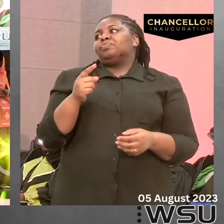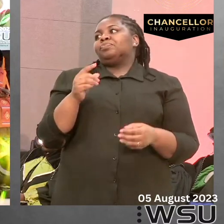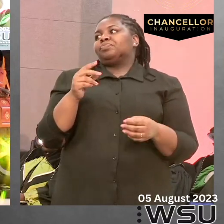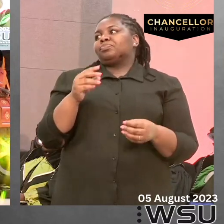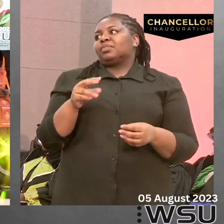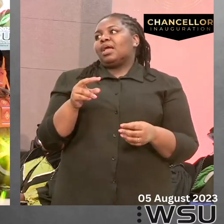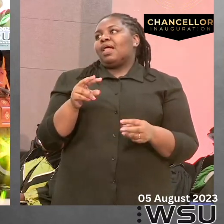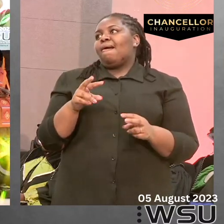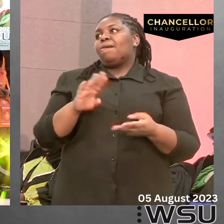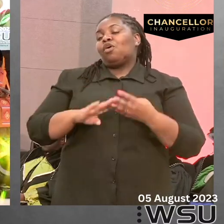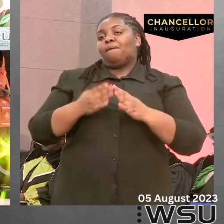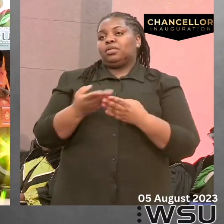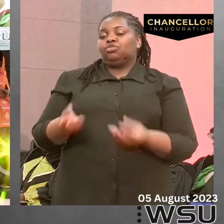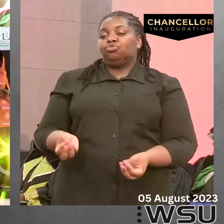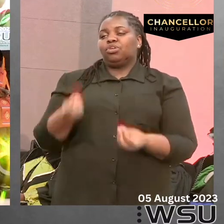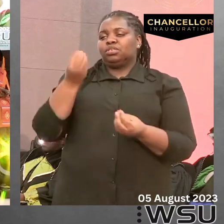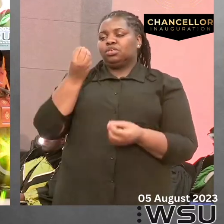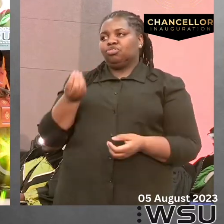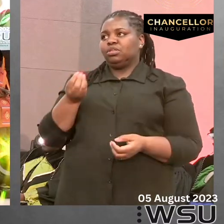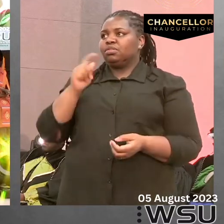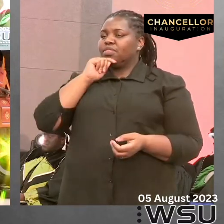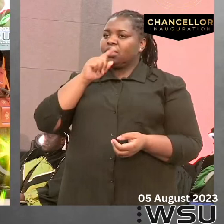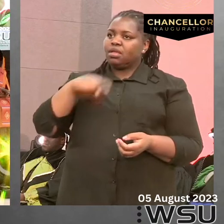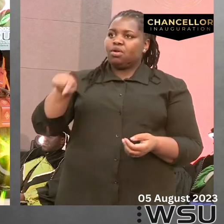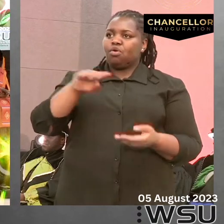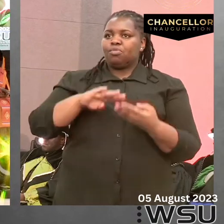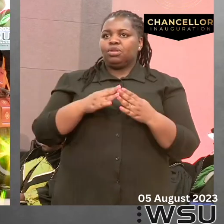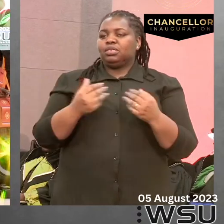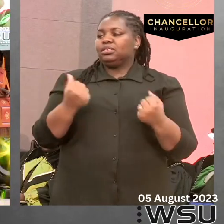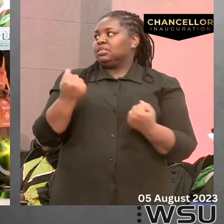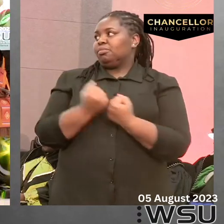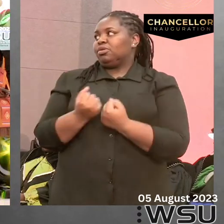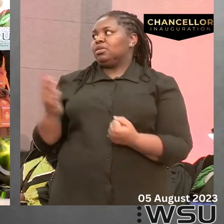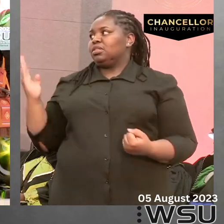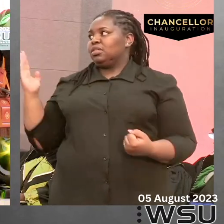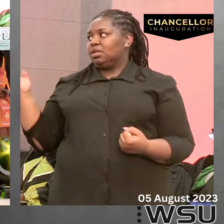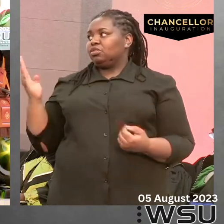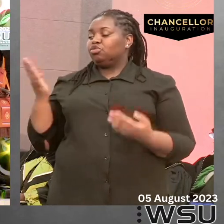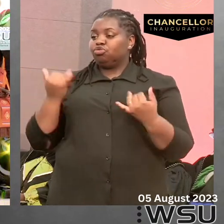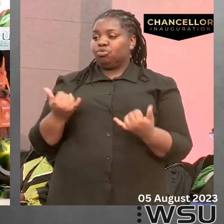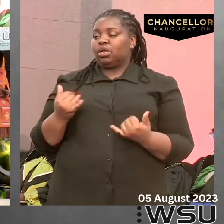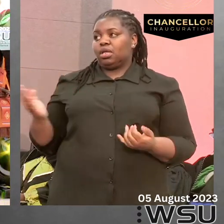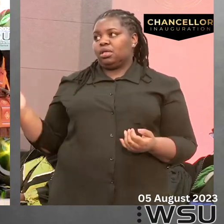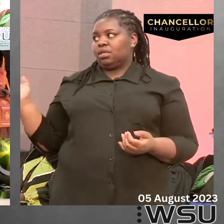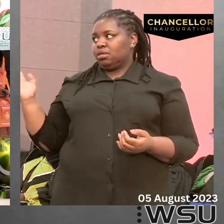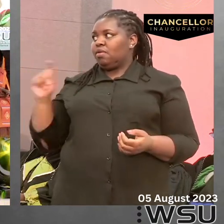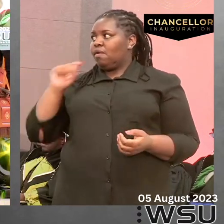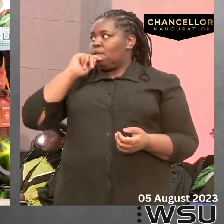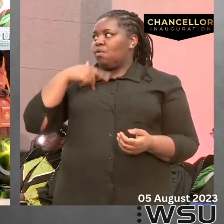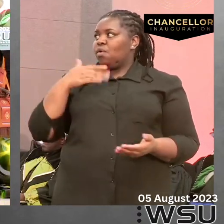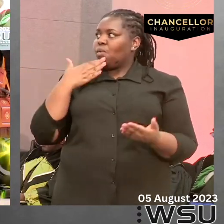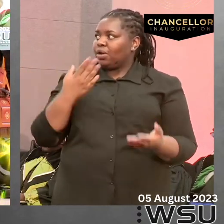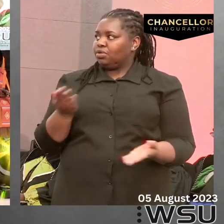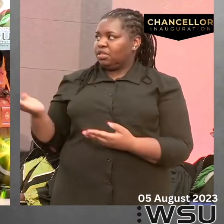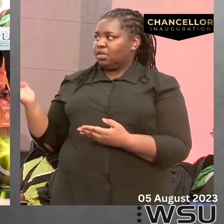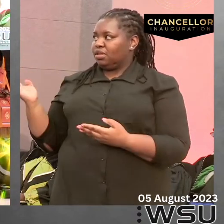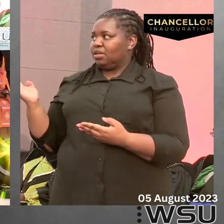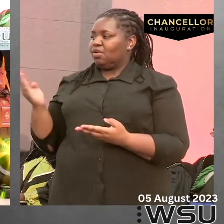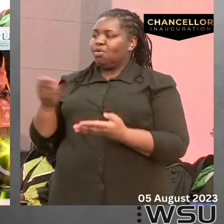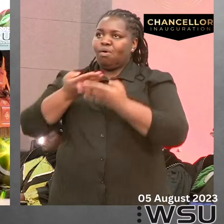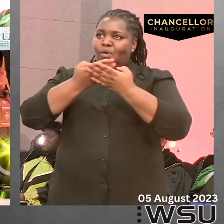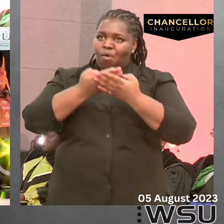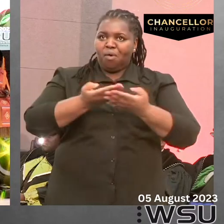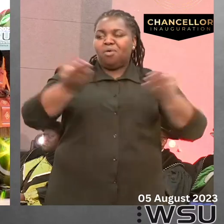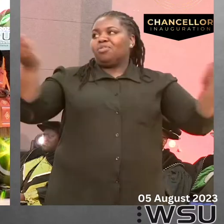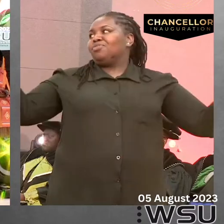village to raise a child. The community that supported her to be where she is today, we really want to thank you. To all of